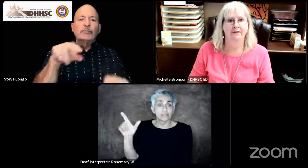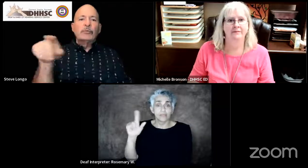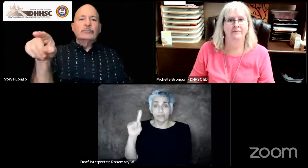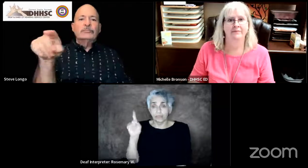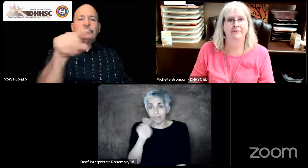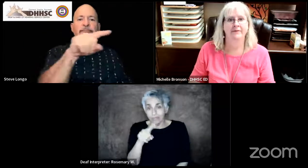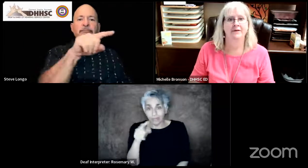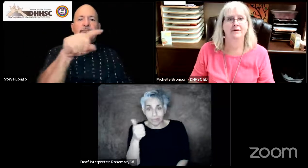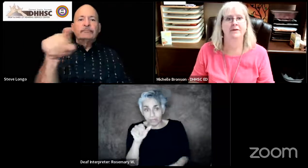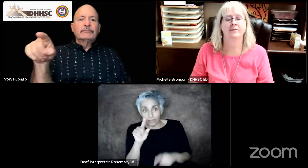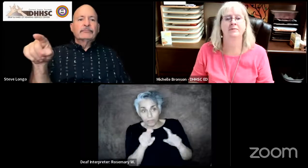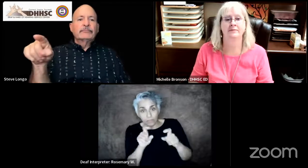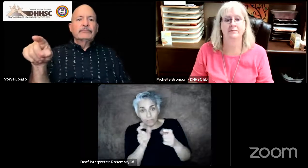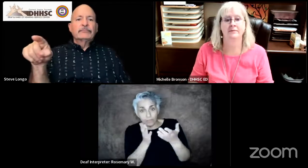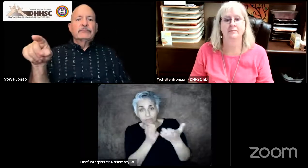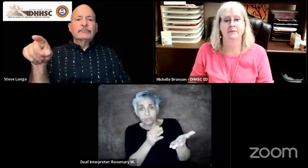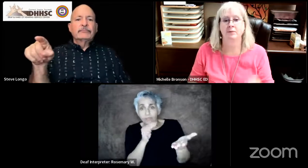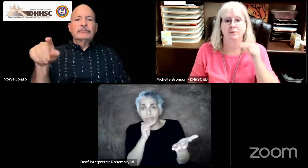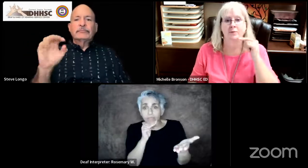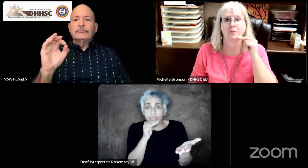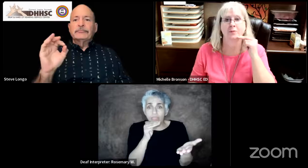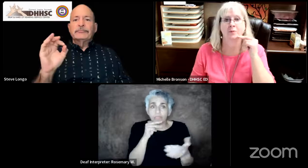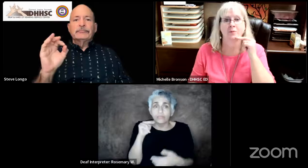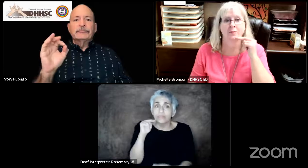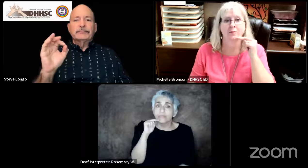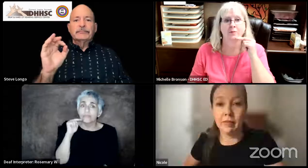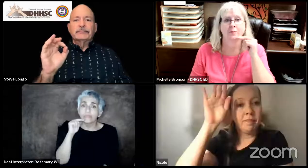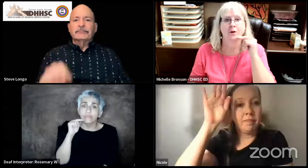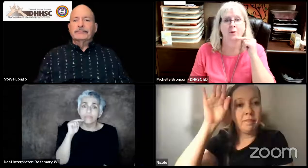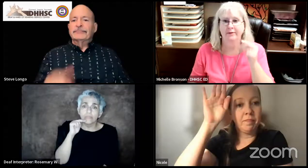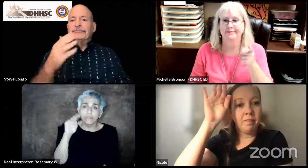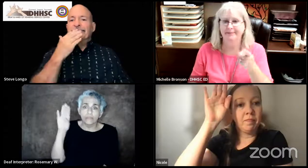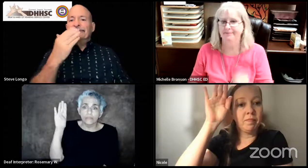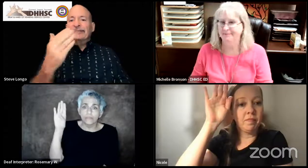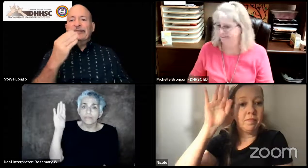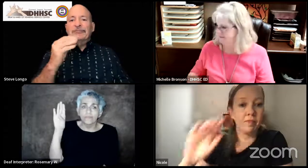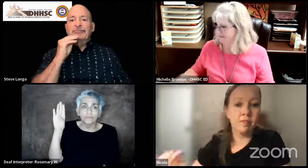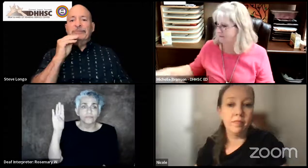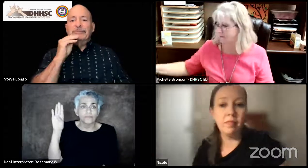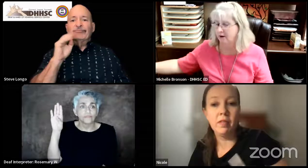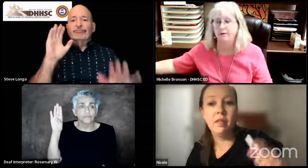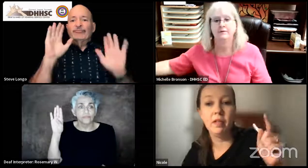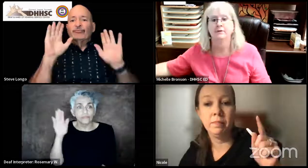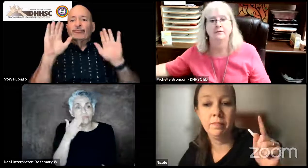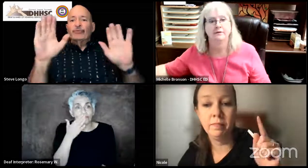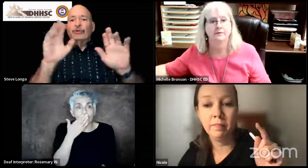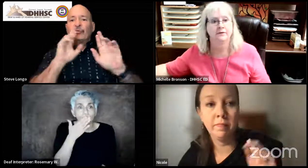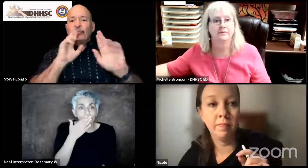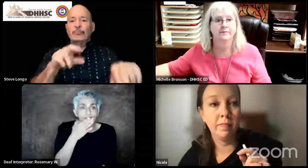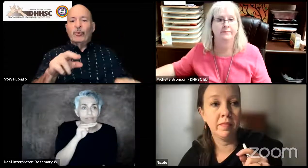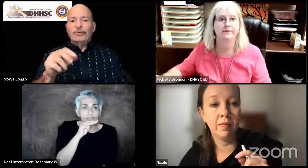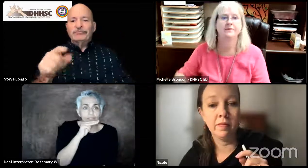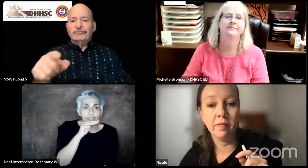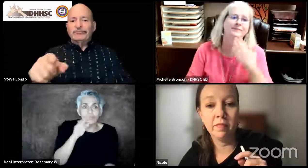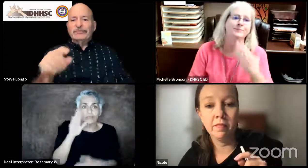Any questions for Michelle as it relates to her report? Nicole? Yeah, Nicole.